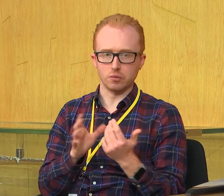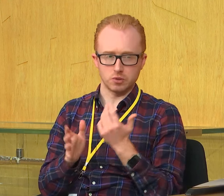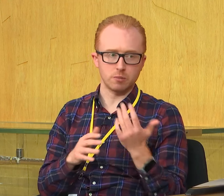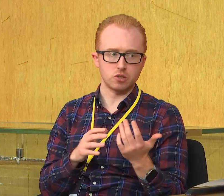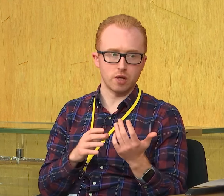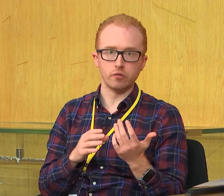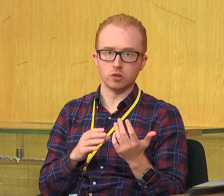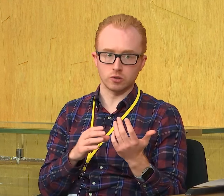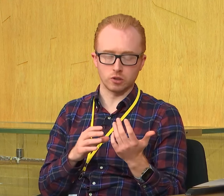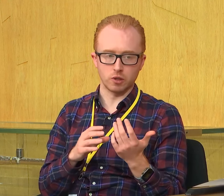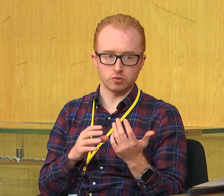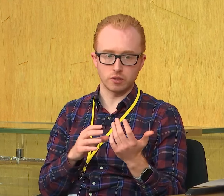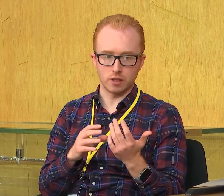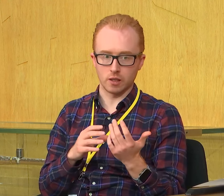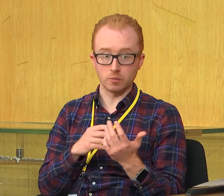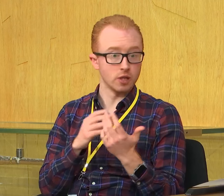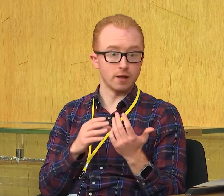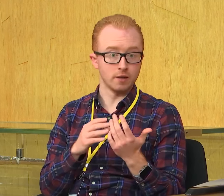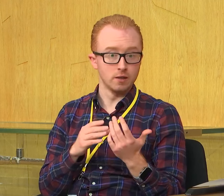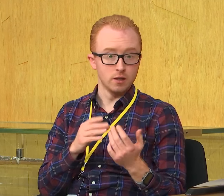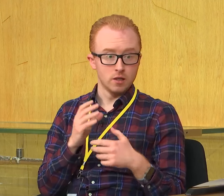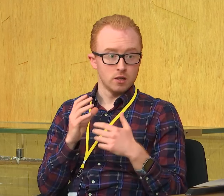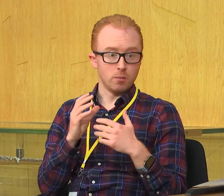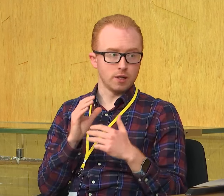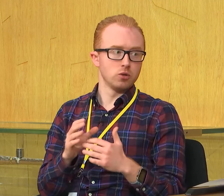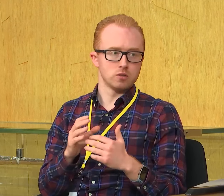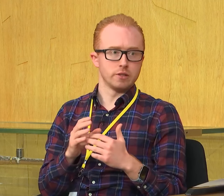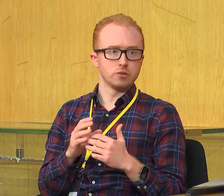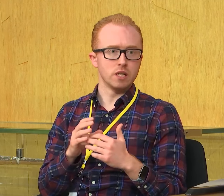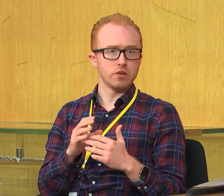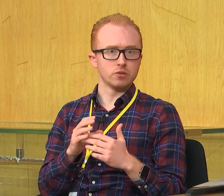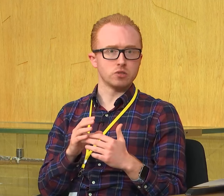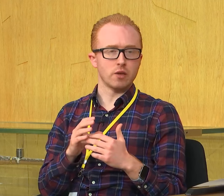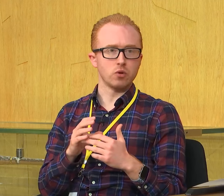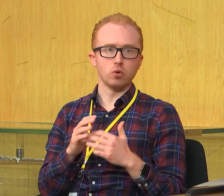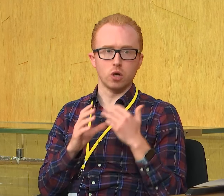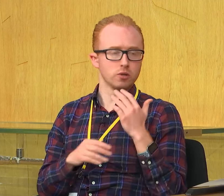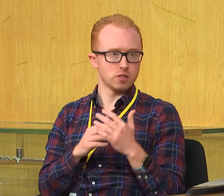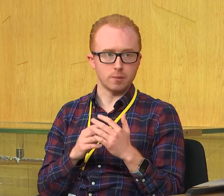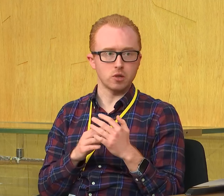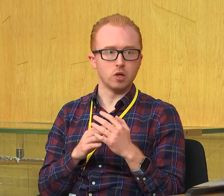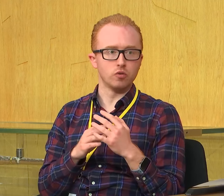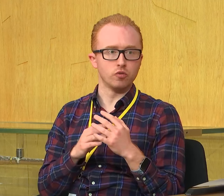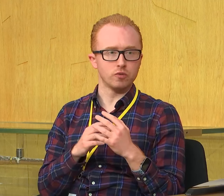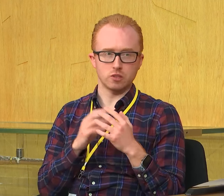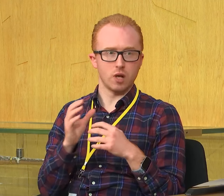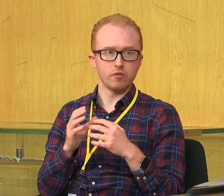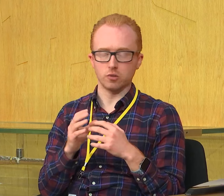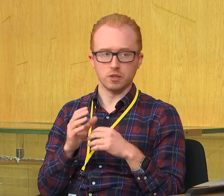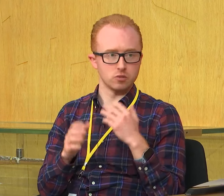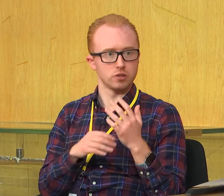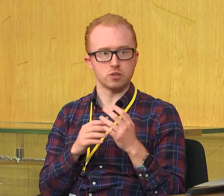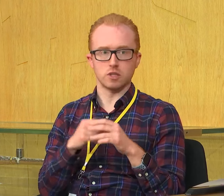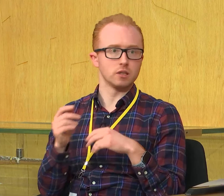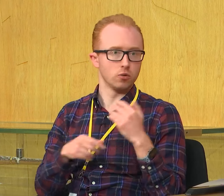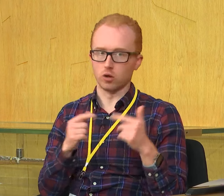graded unit, which is going to be a travel vlog documentary in China, my course lecturer didn't even understand the whole concept of this travel vlog,